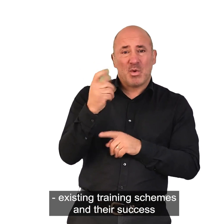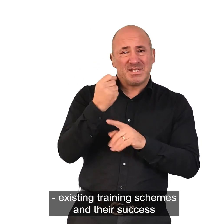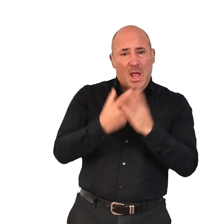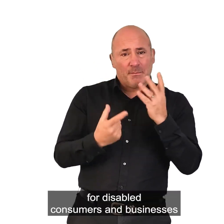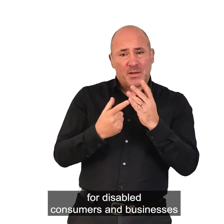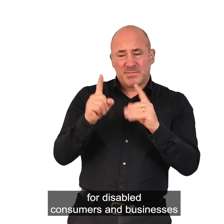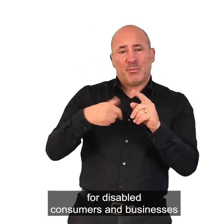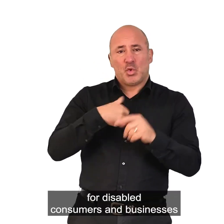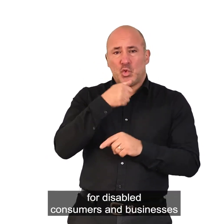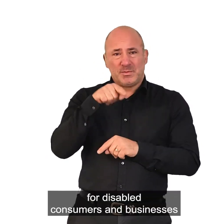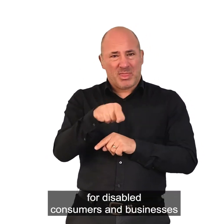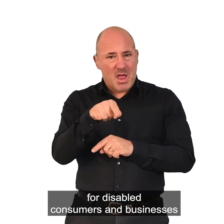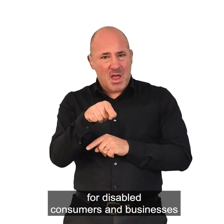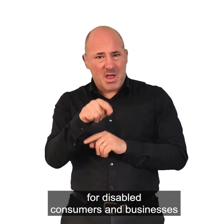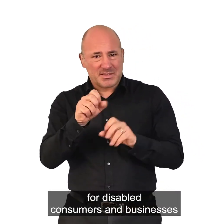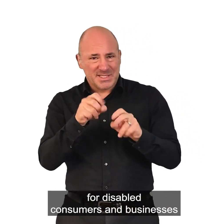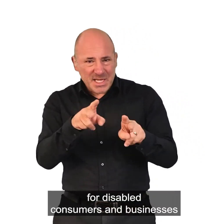for disabled consumers and businesses,